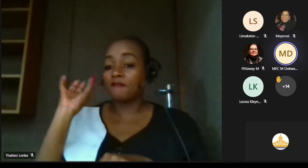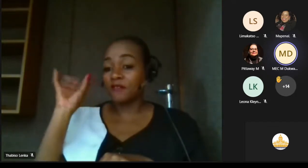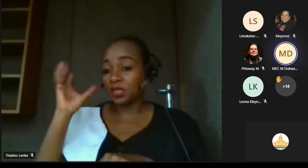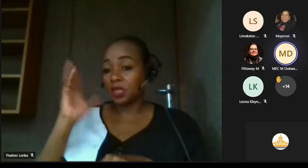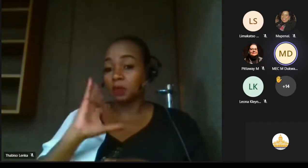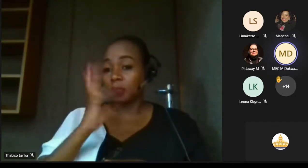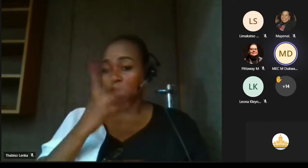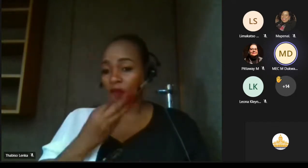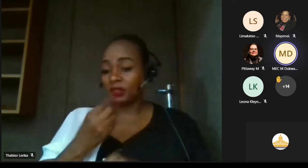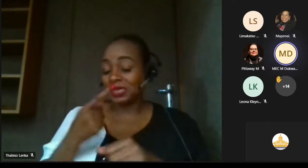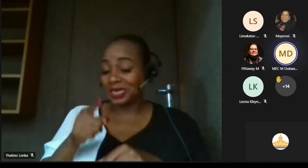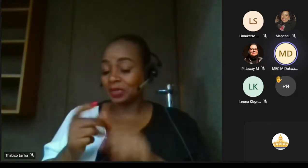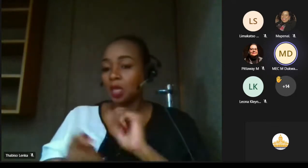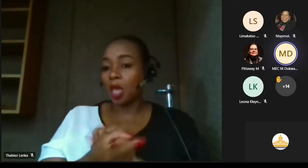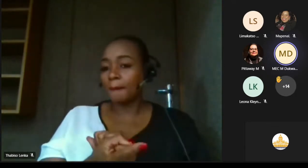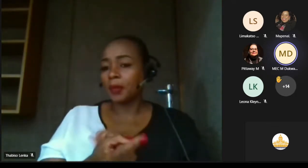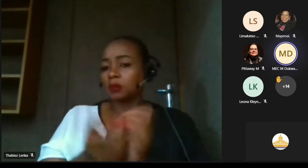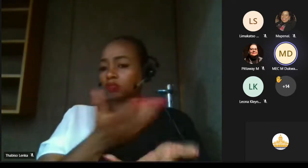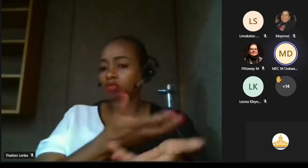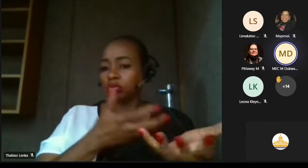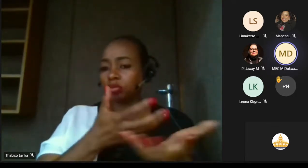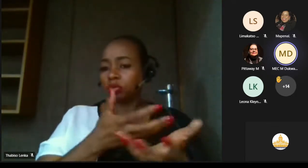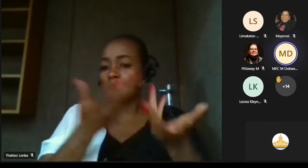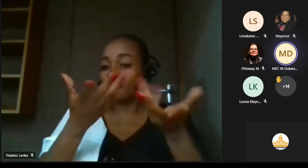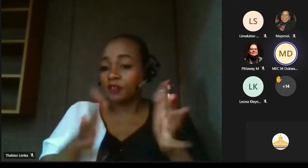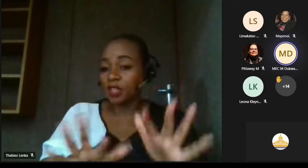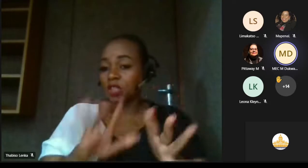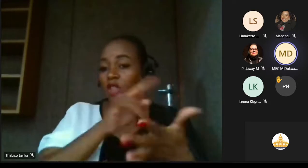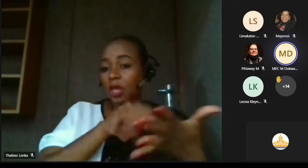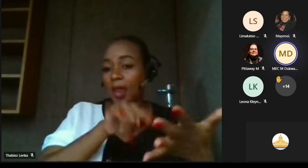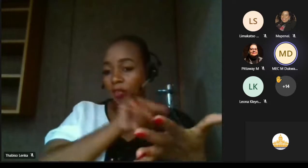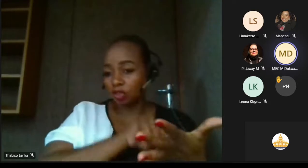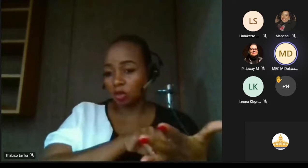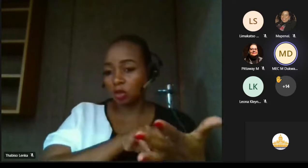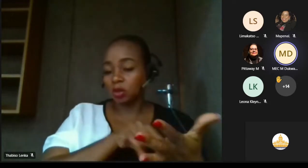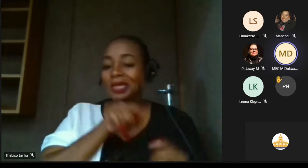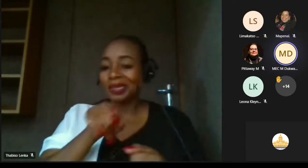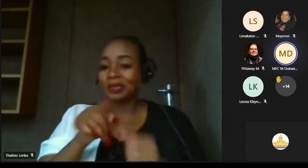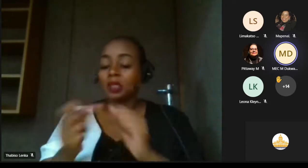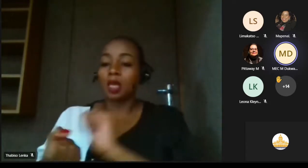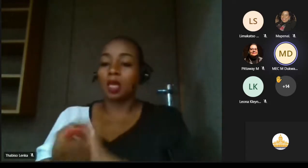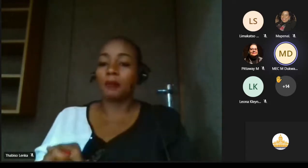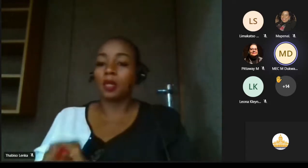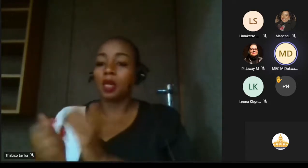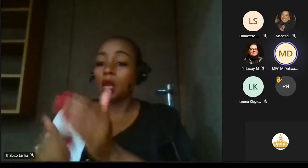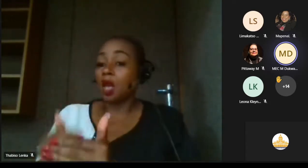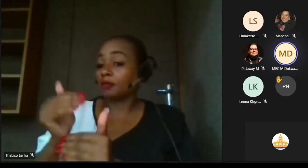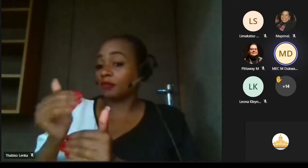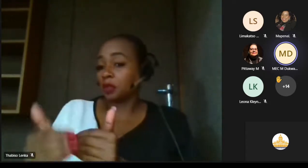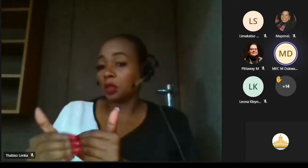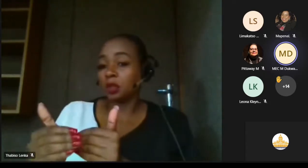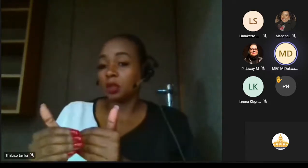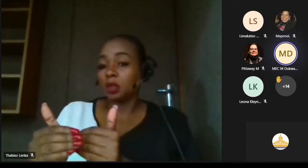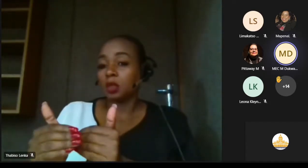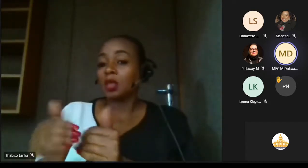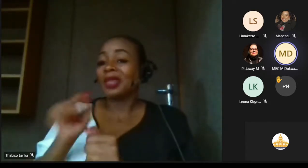few days after we conducted local government elections exercise, which was successful